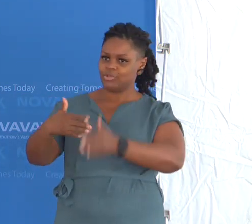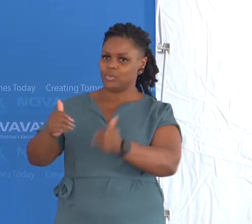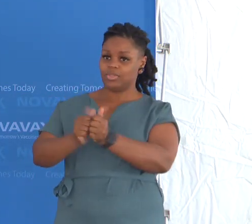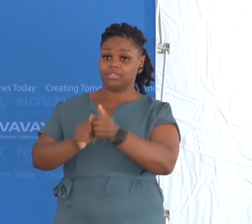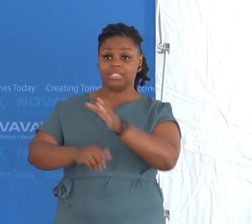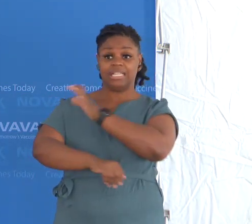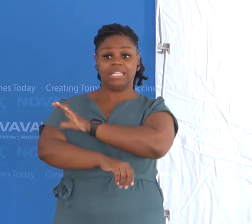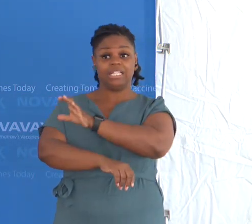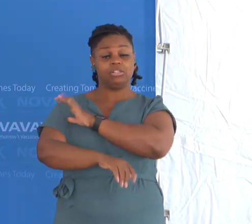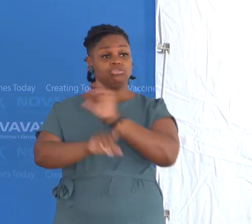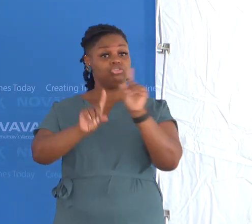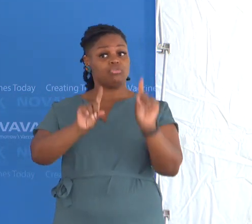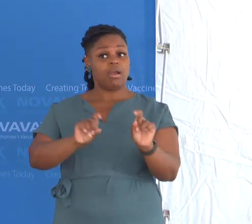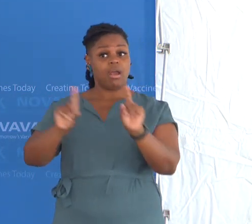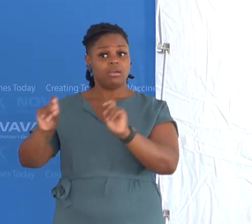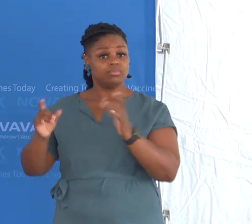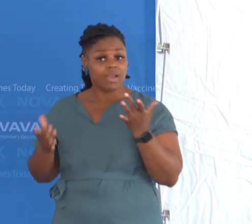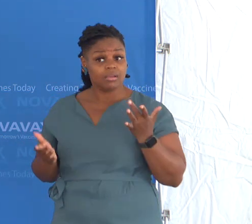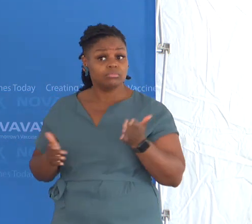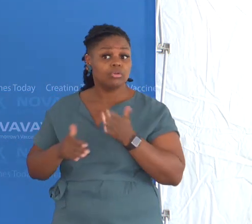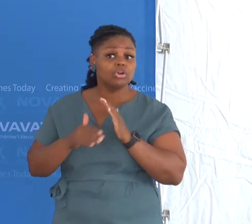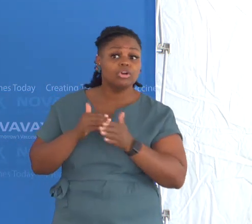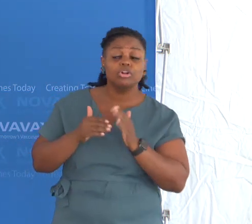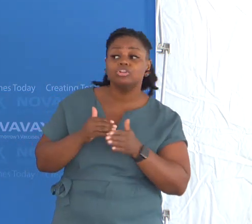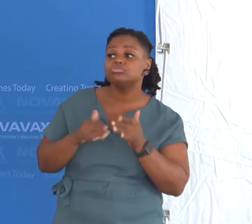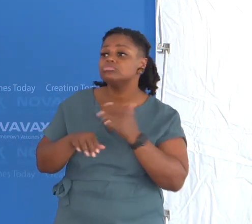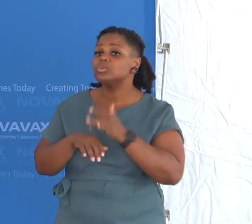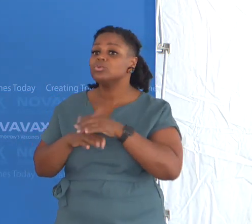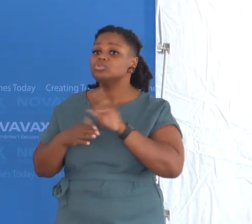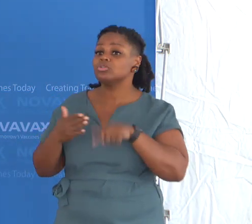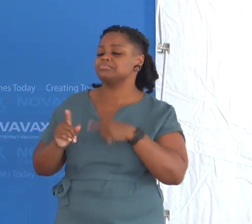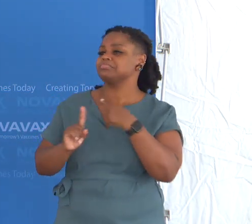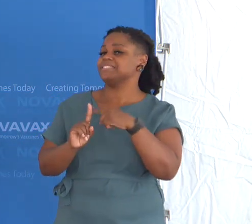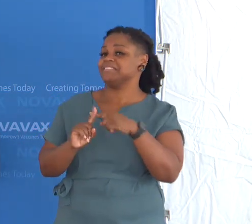look very promising. Thank you.